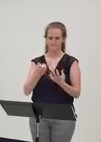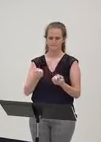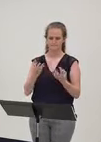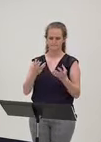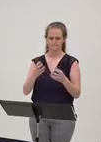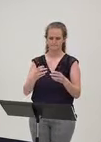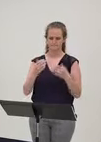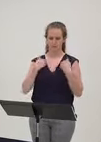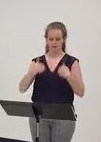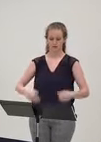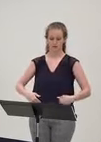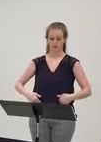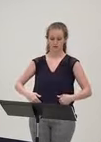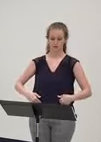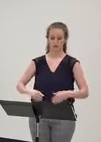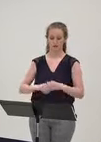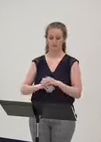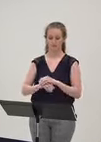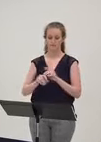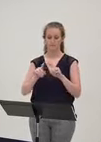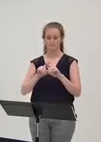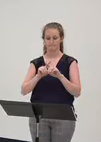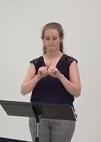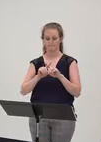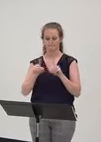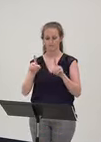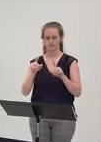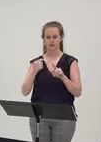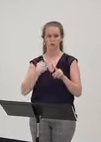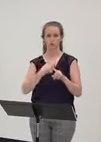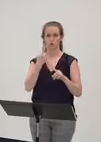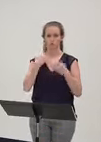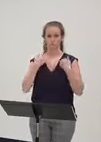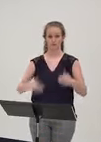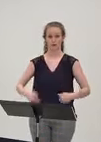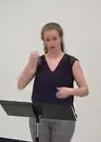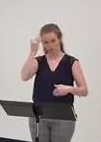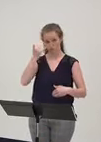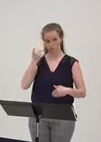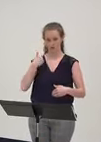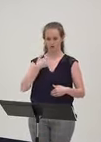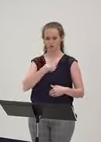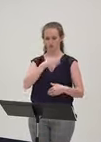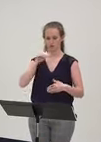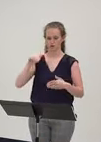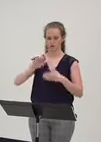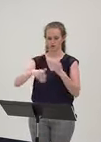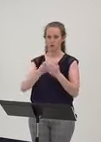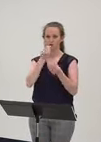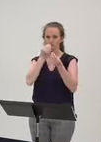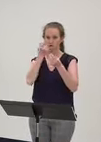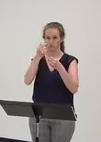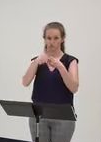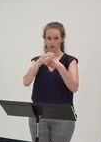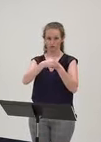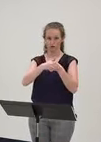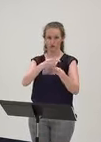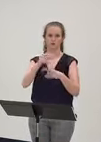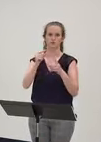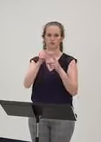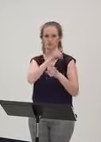though many, are one body, for we all partake of the one loaf. The word of the